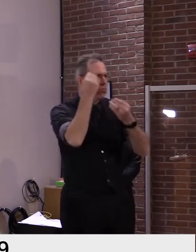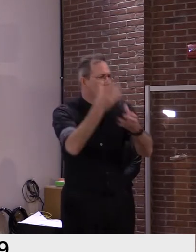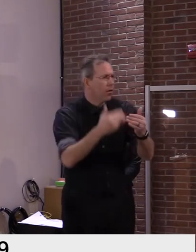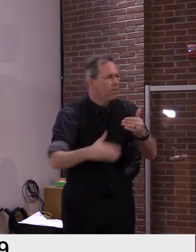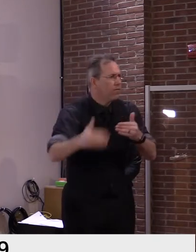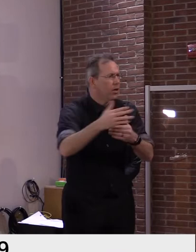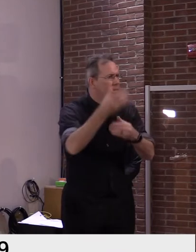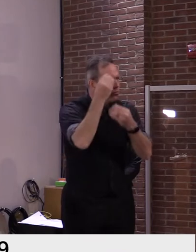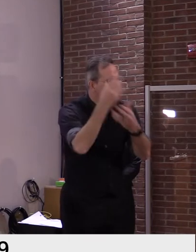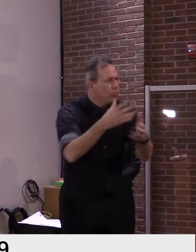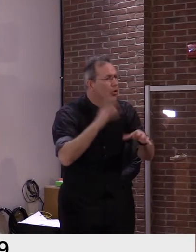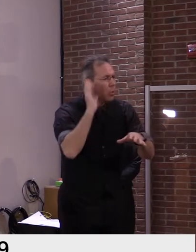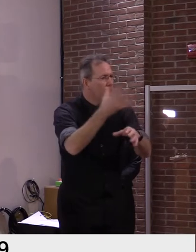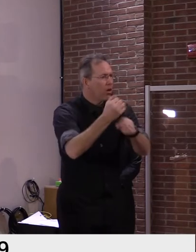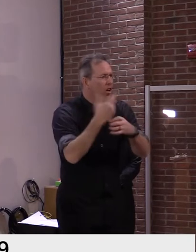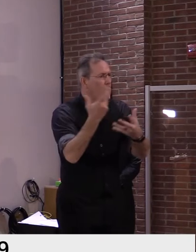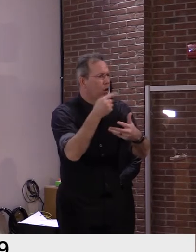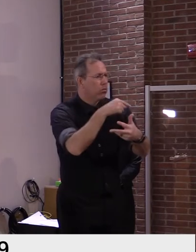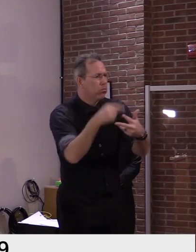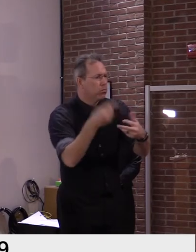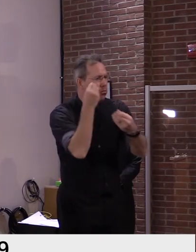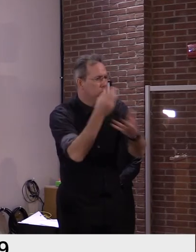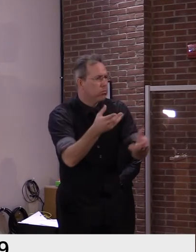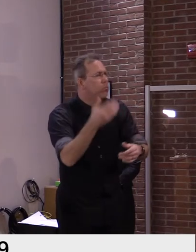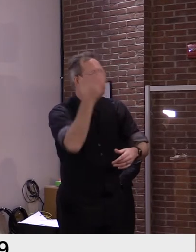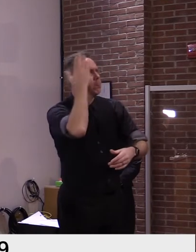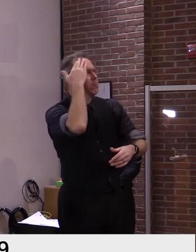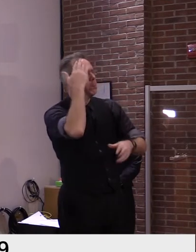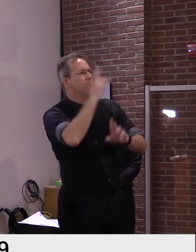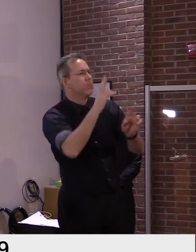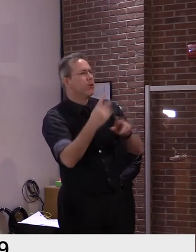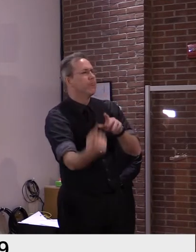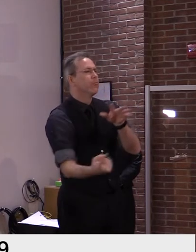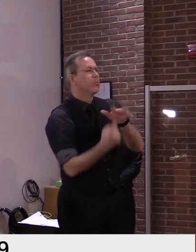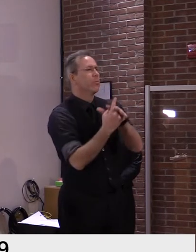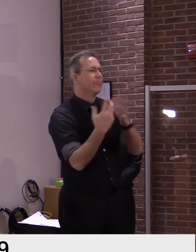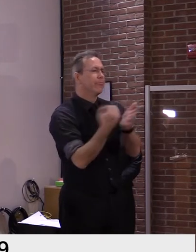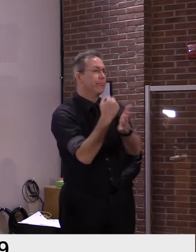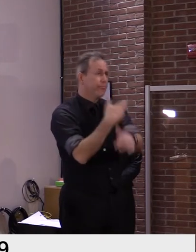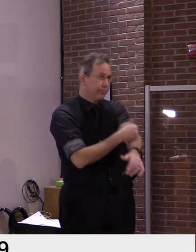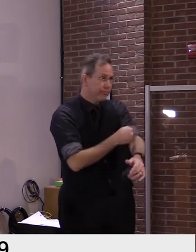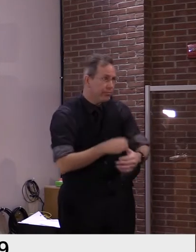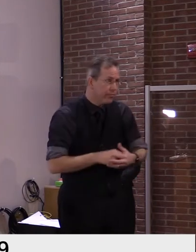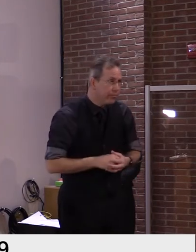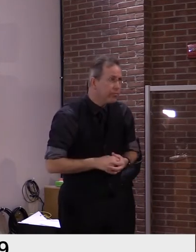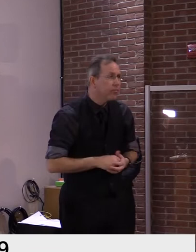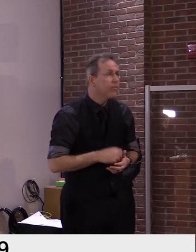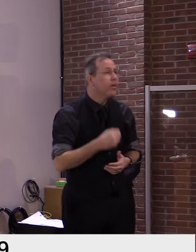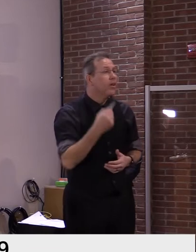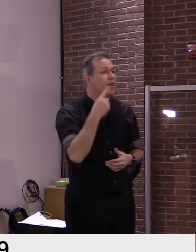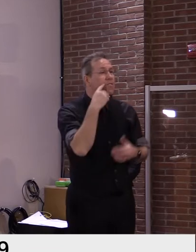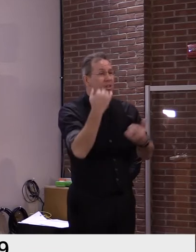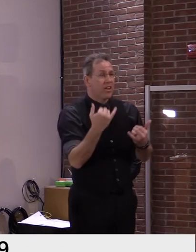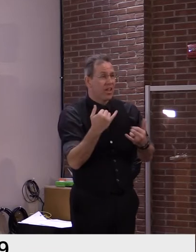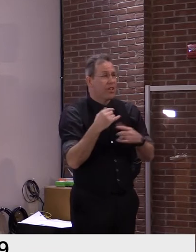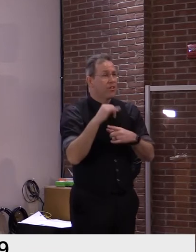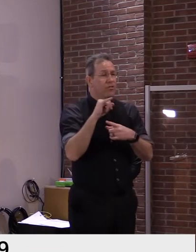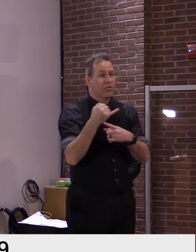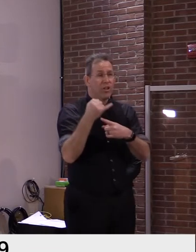at this point in time, those Johnson & Johnson vaccines are not going to be in